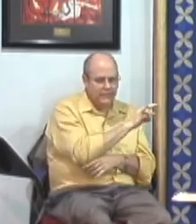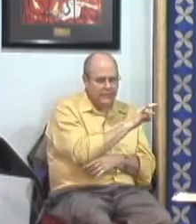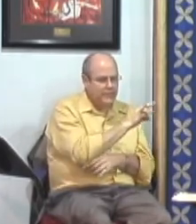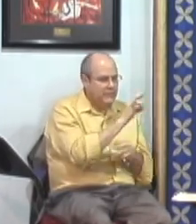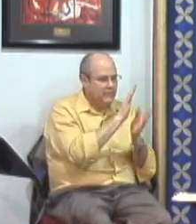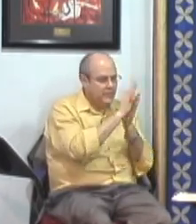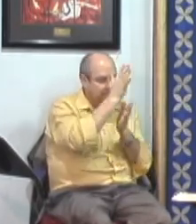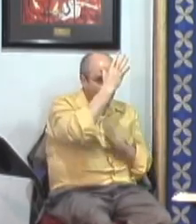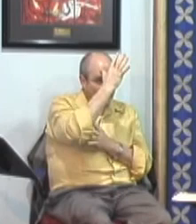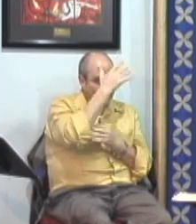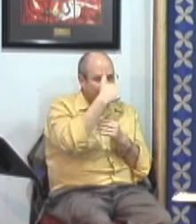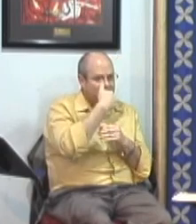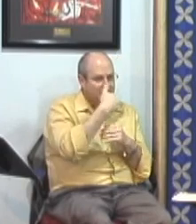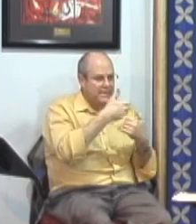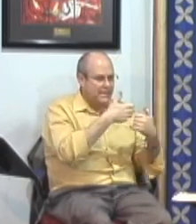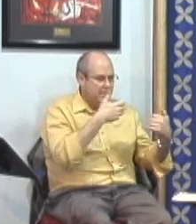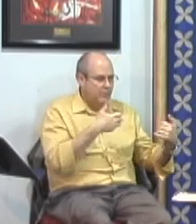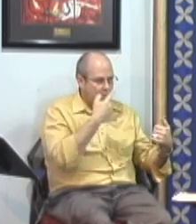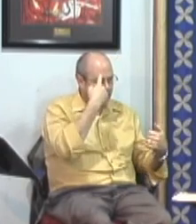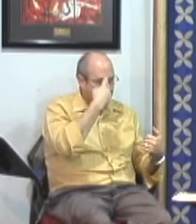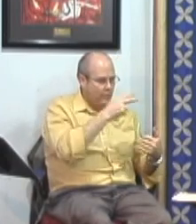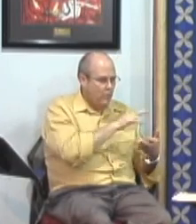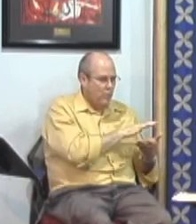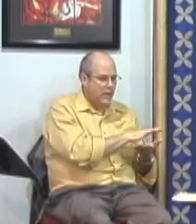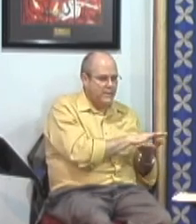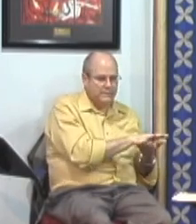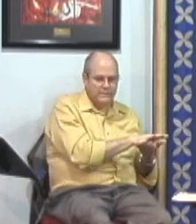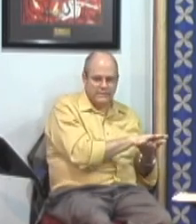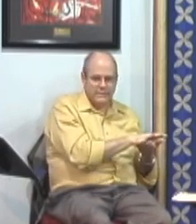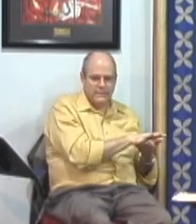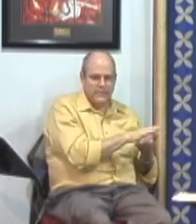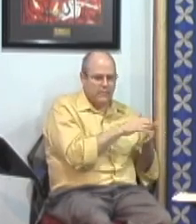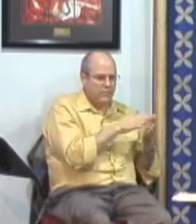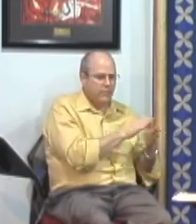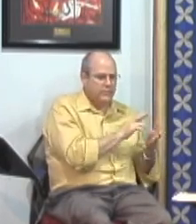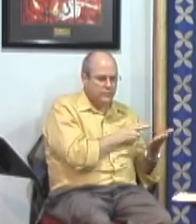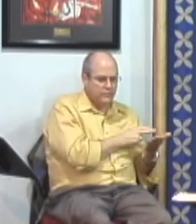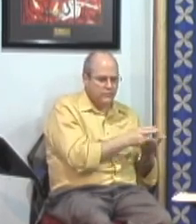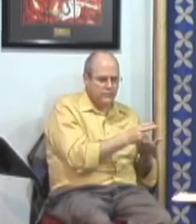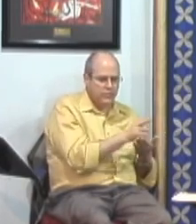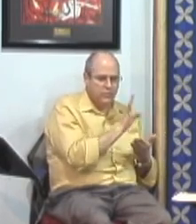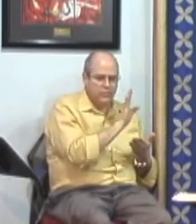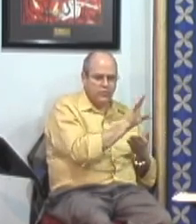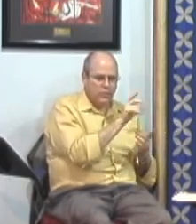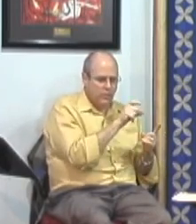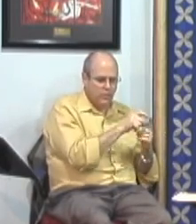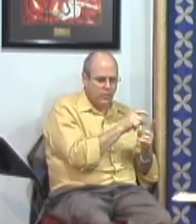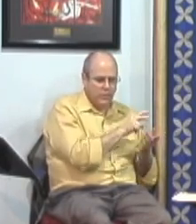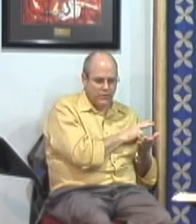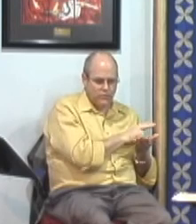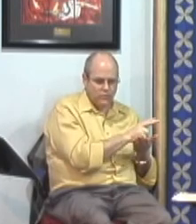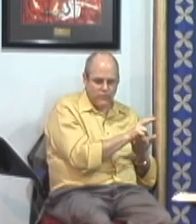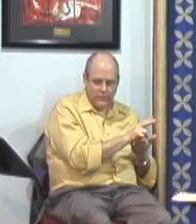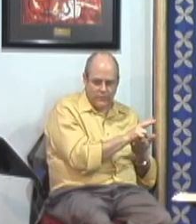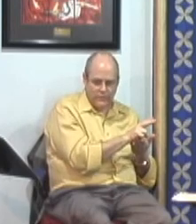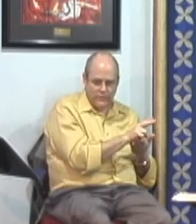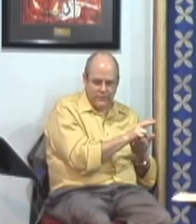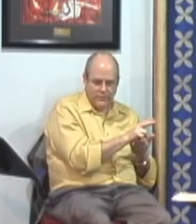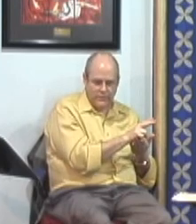to his Father, and he says, "Set them apart for holiness by means of the truth. Your word is